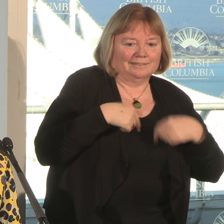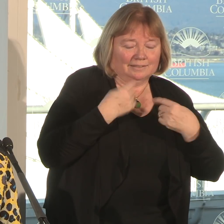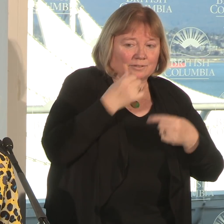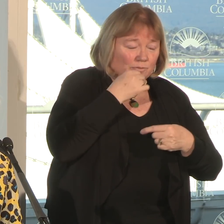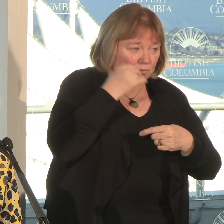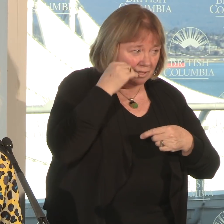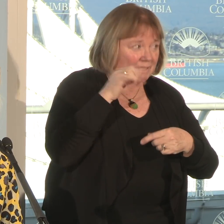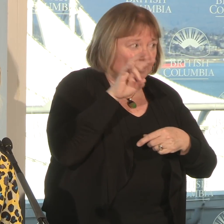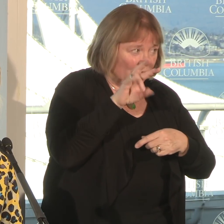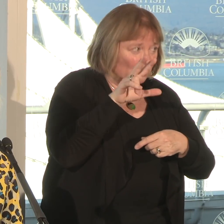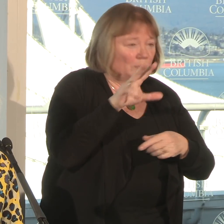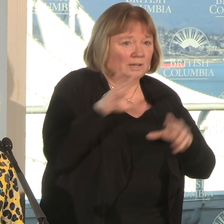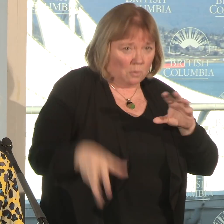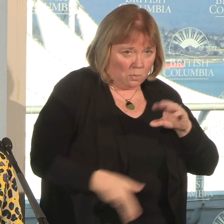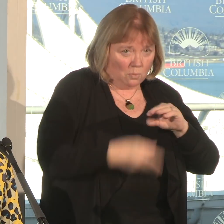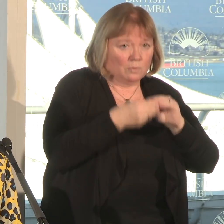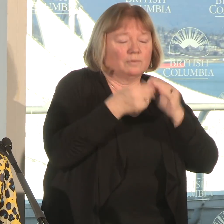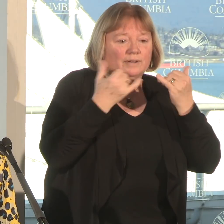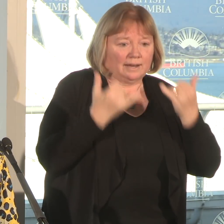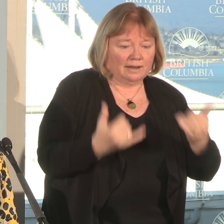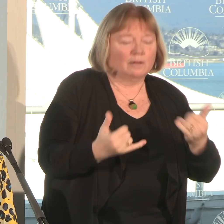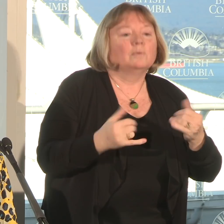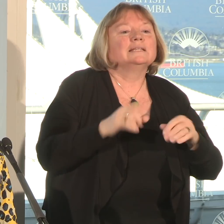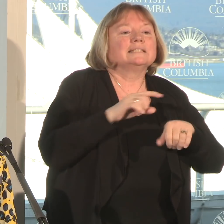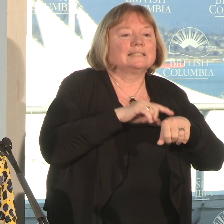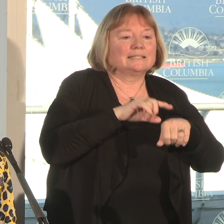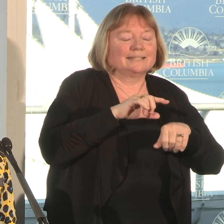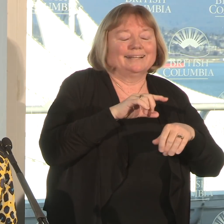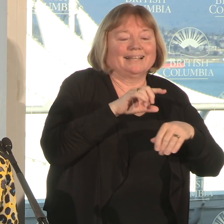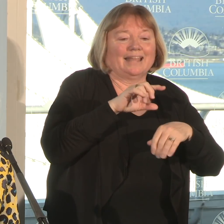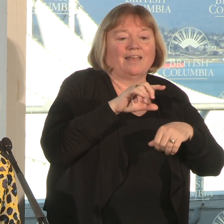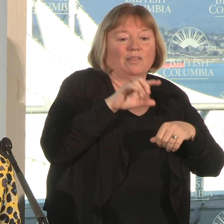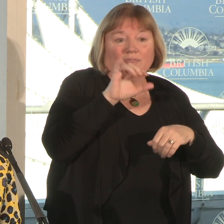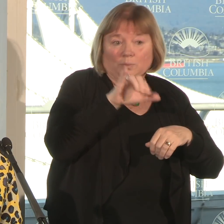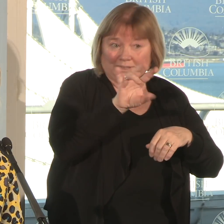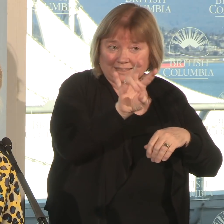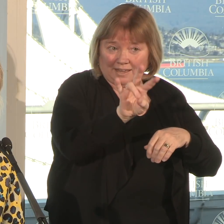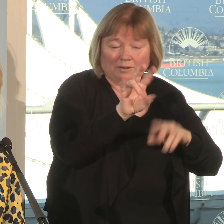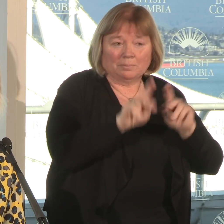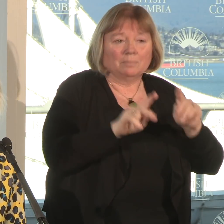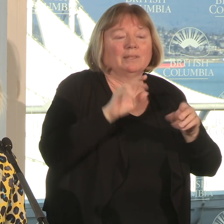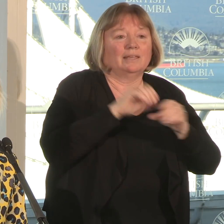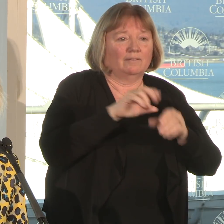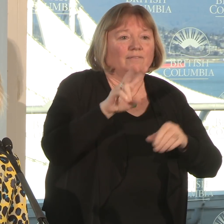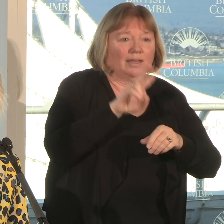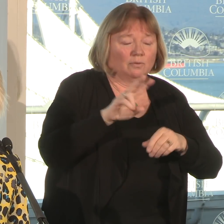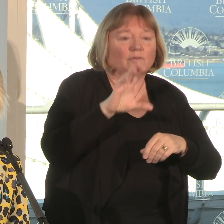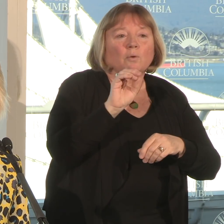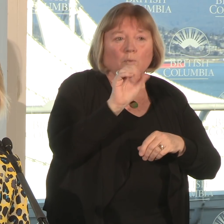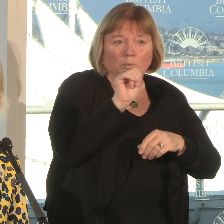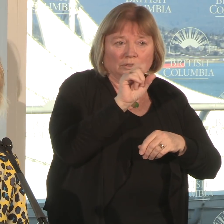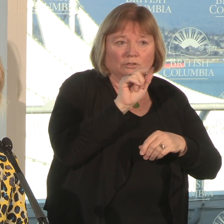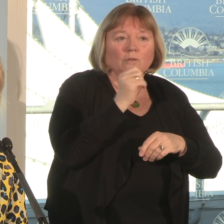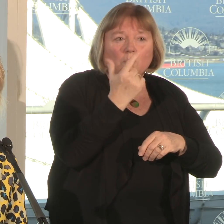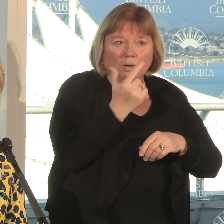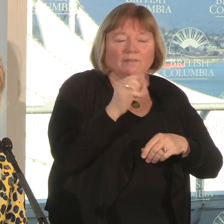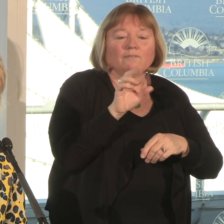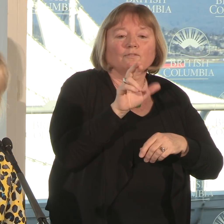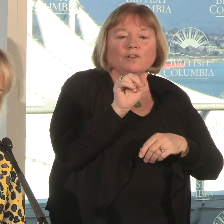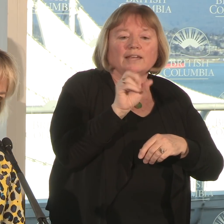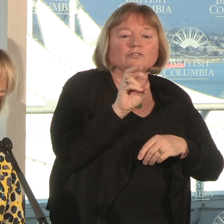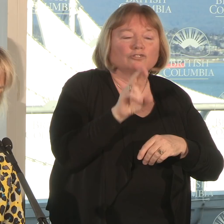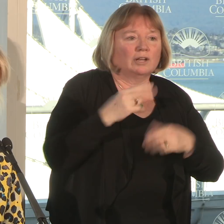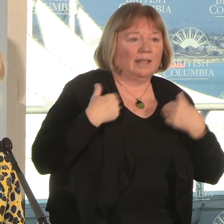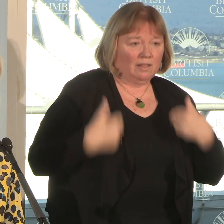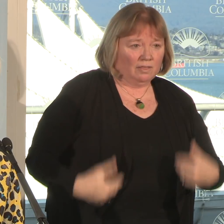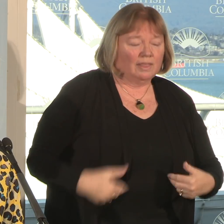73 confirmed cases. 7 of those people were in Vancouver Coastal, 1 in Fraser Health, and 1